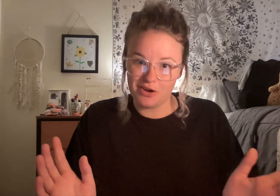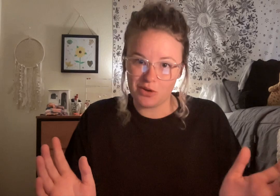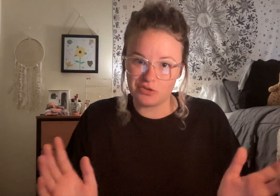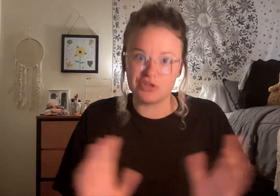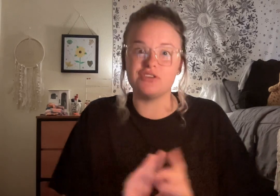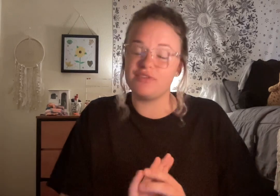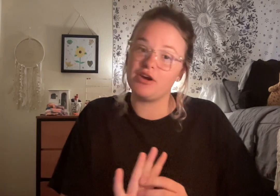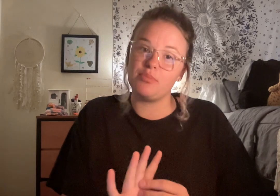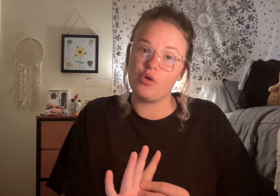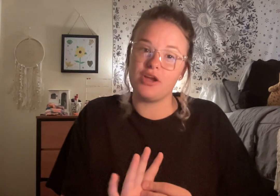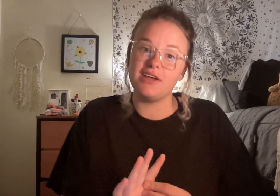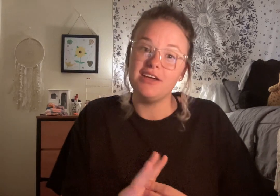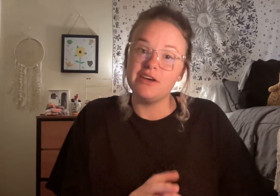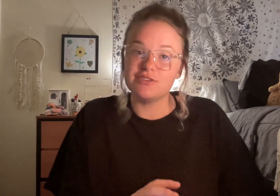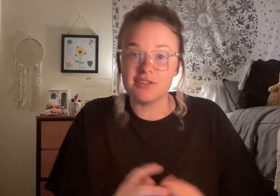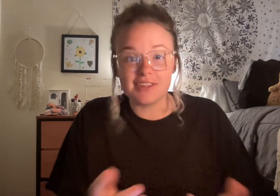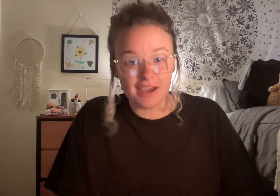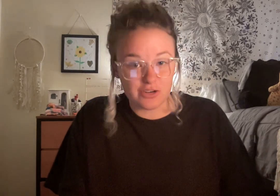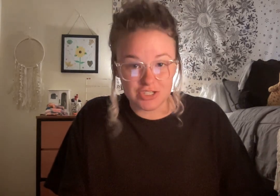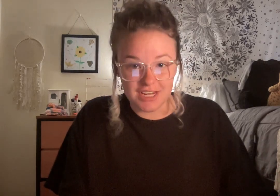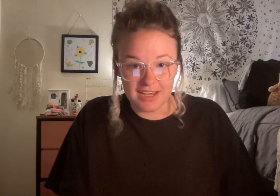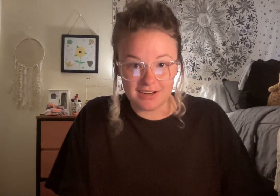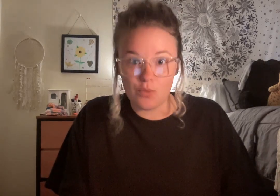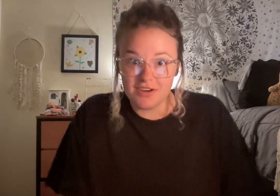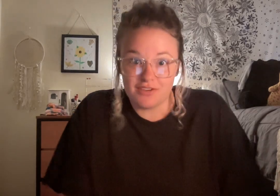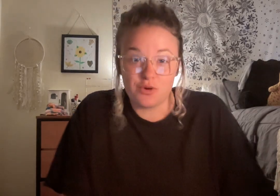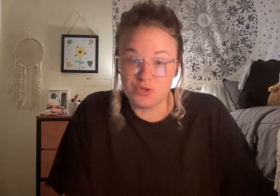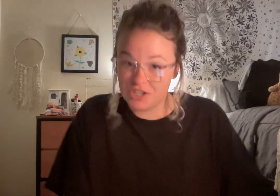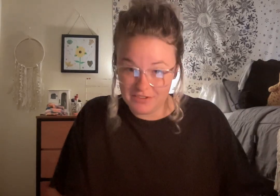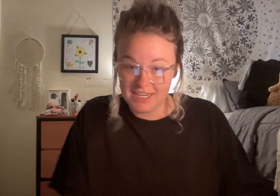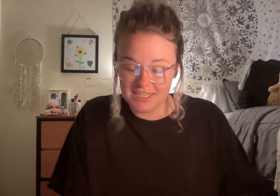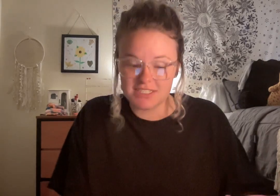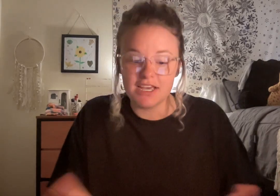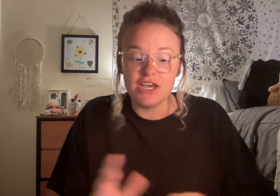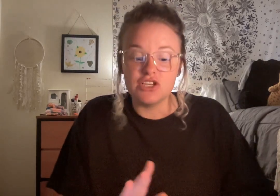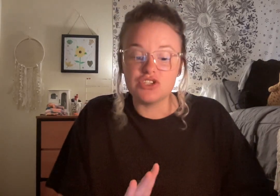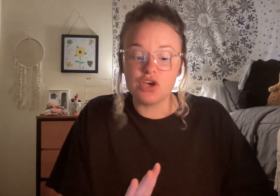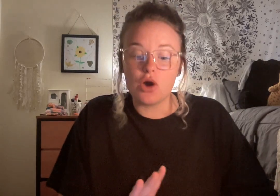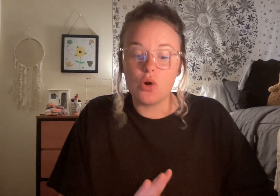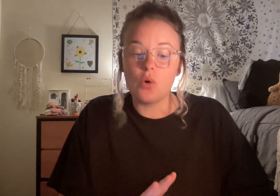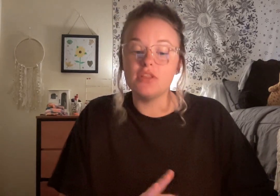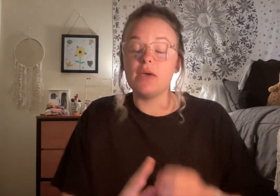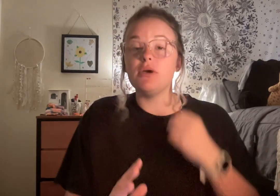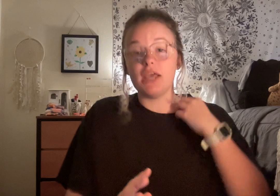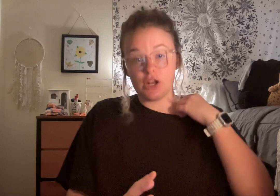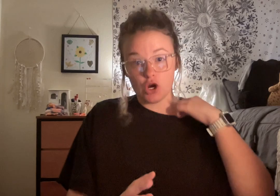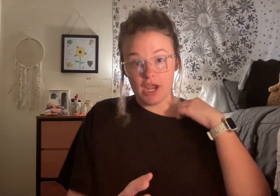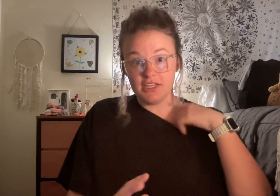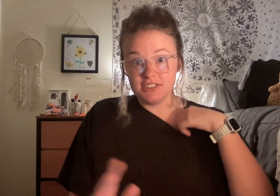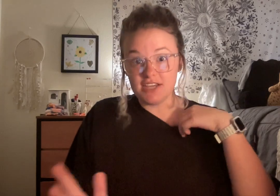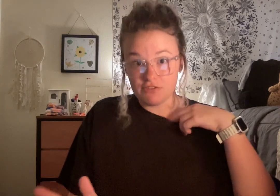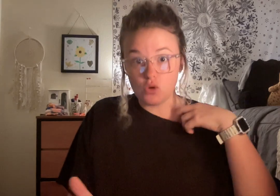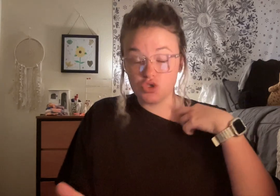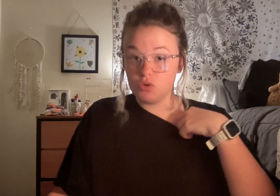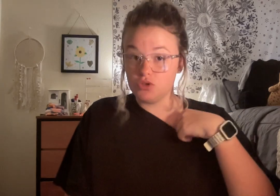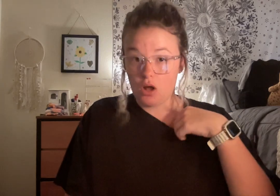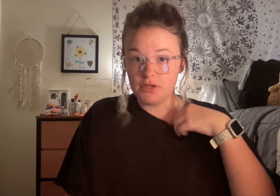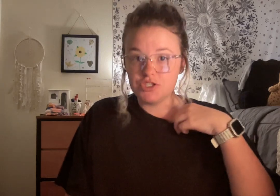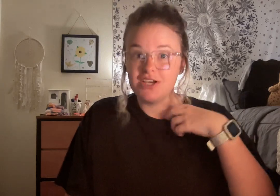culture is very important so that they understand what deaf culture even is. So they would integrate deaf cultural knowledge,